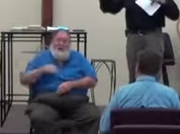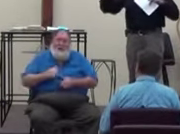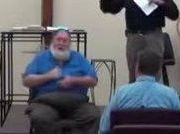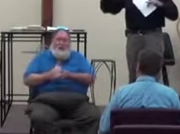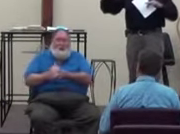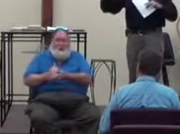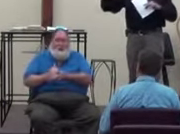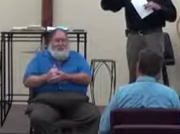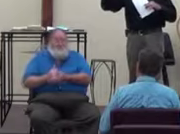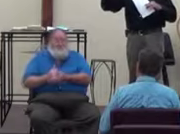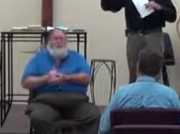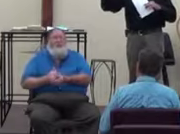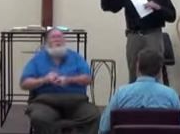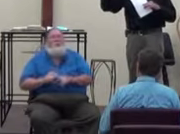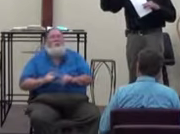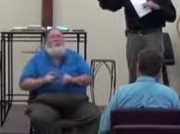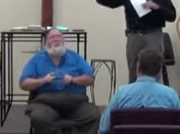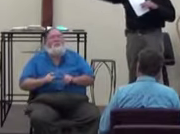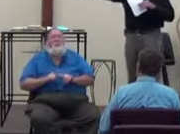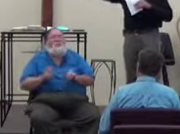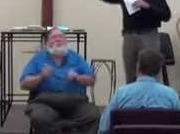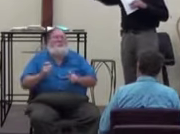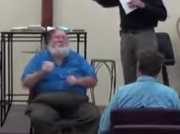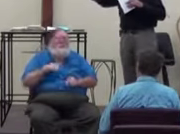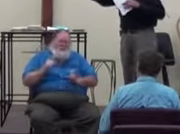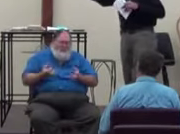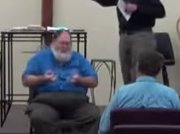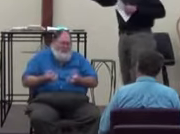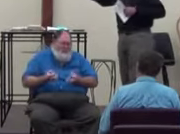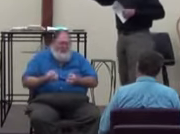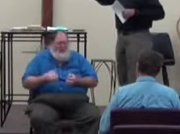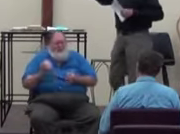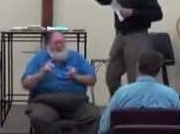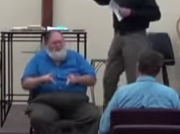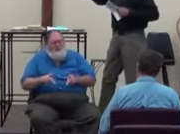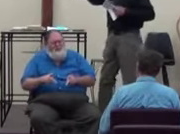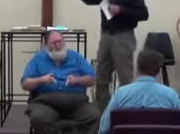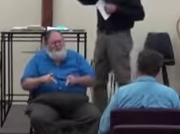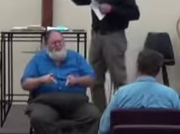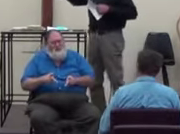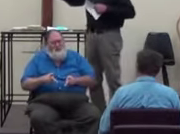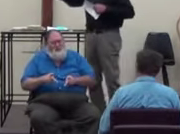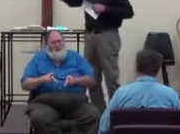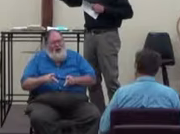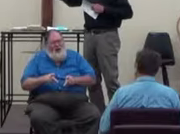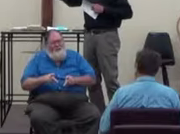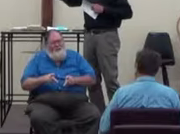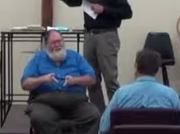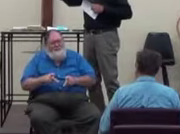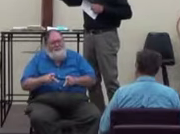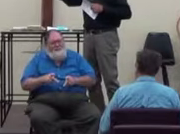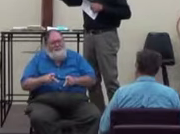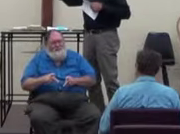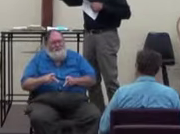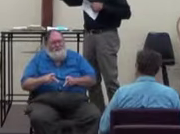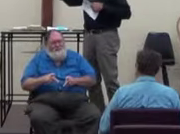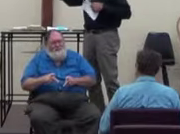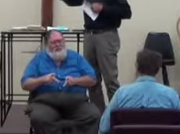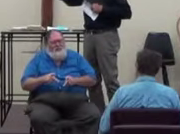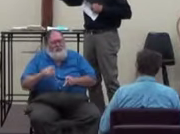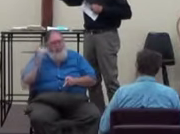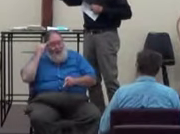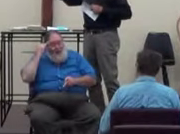we would like somebody else's input. Kyle, do you remember the parade? I forget what the